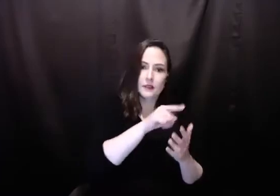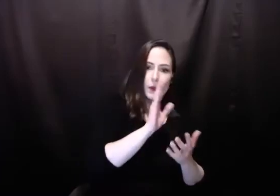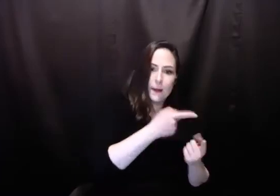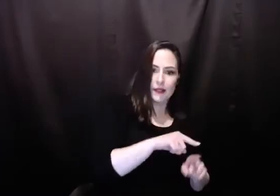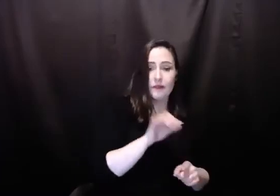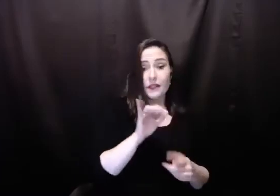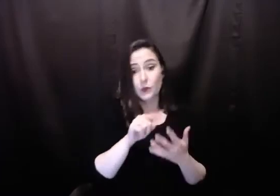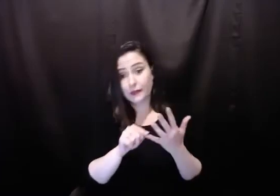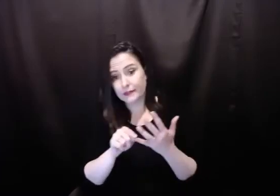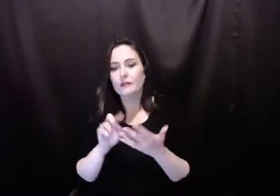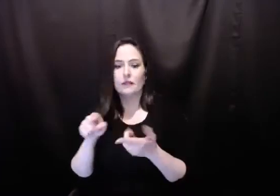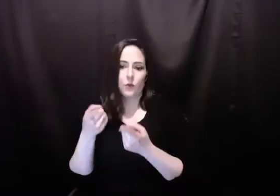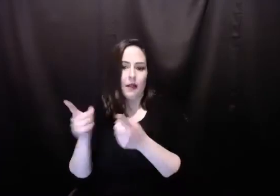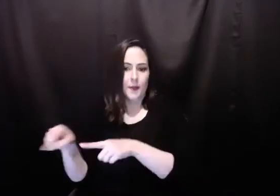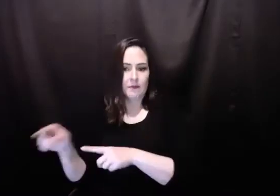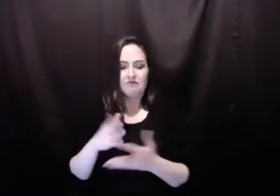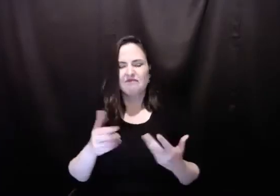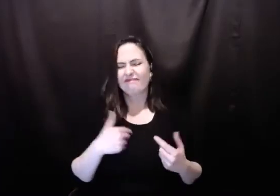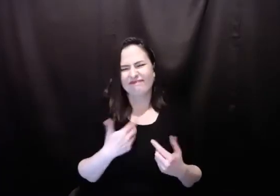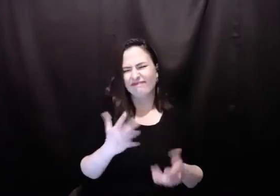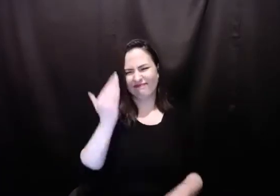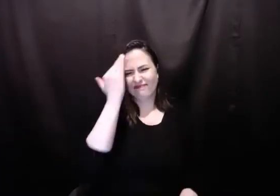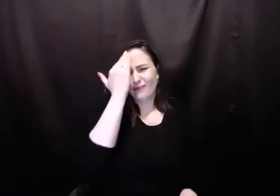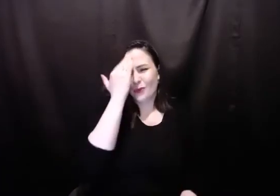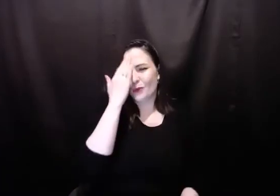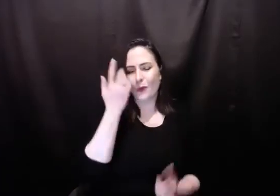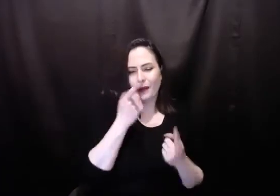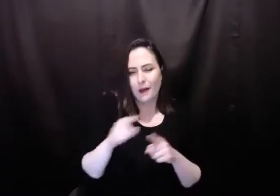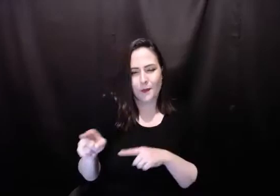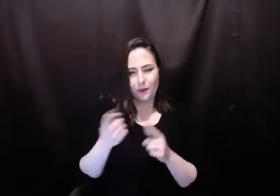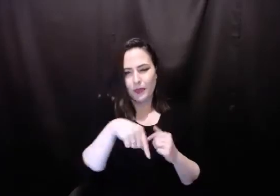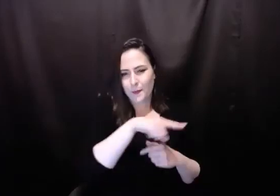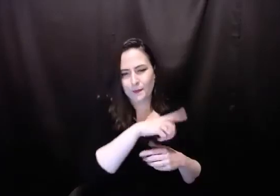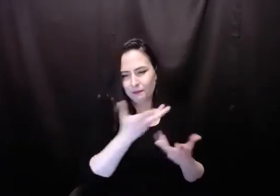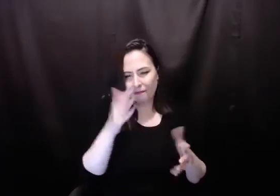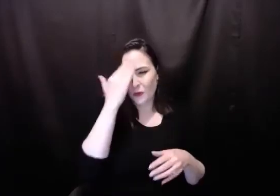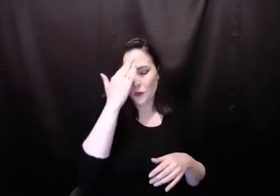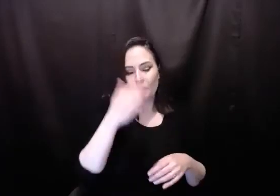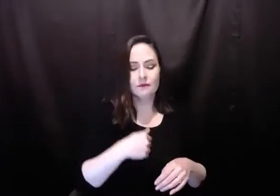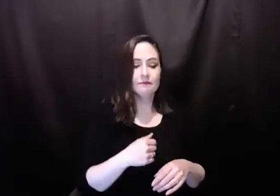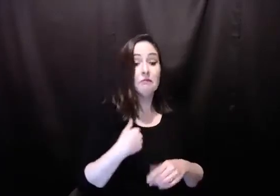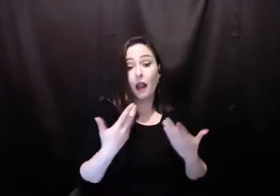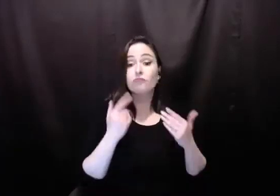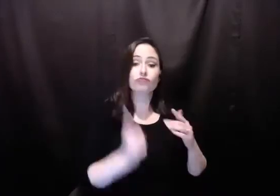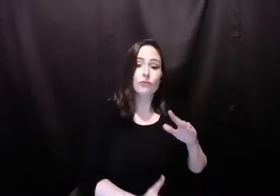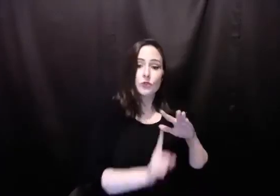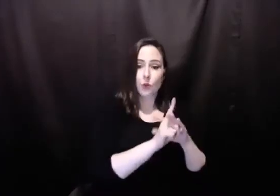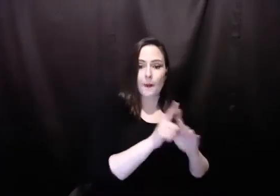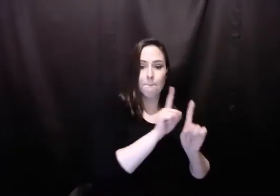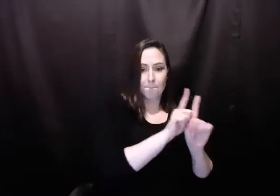I would show up for them because that's what you told me to do. I never hired lawyers. These kids are all under 18, by the way, at that time. I didn't